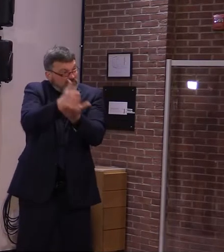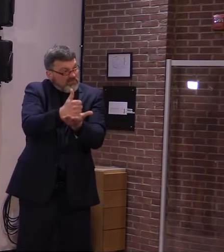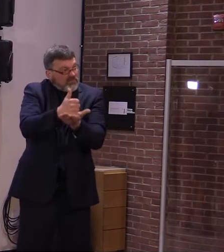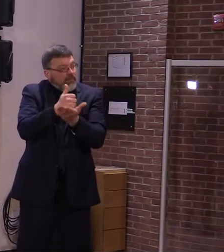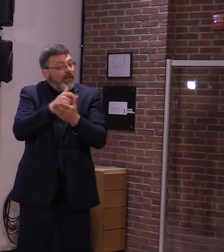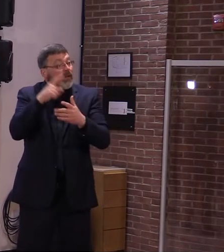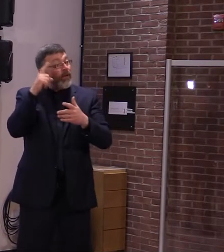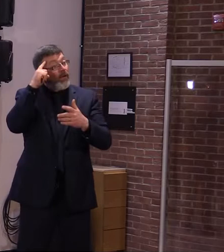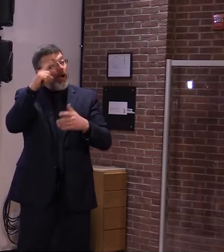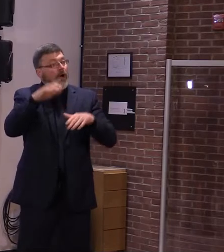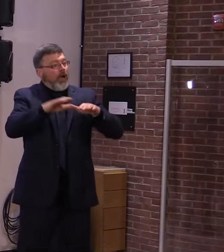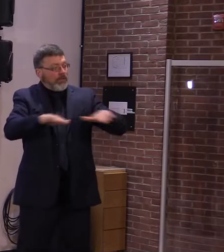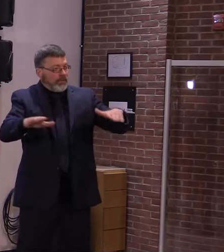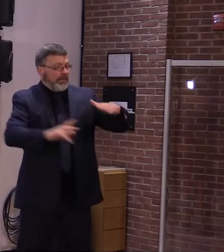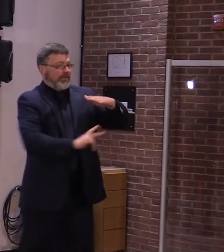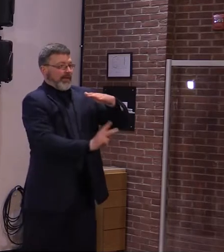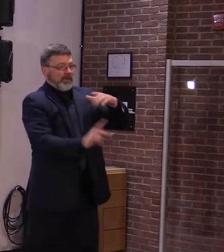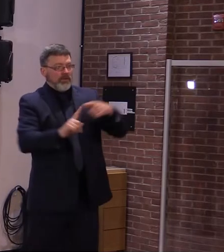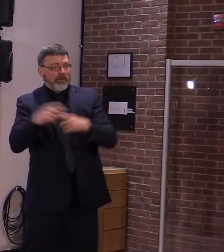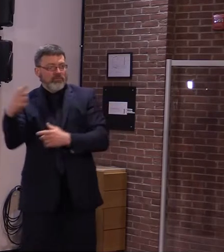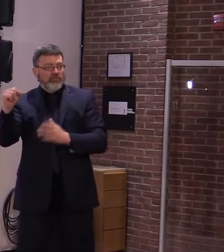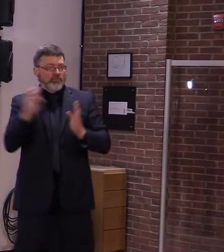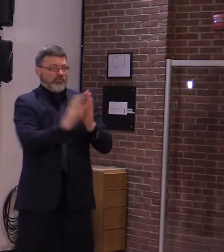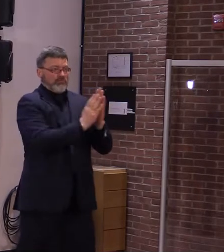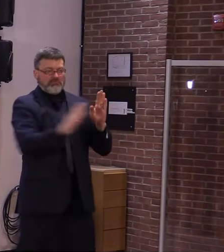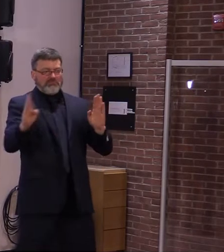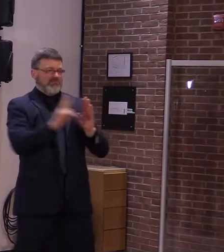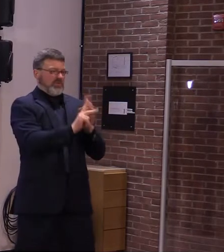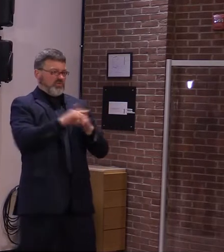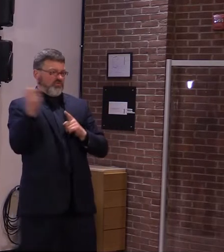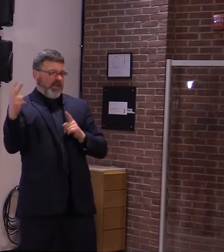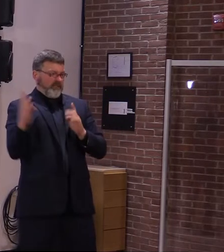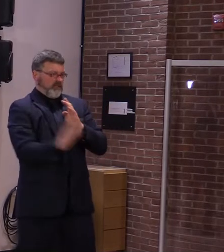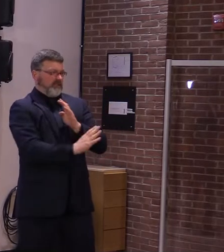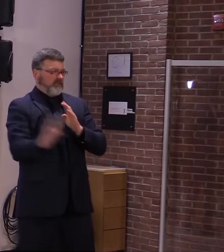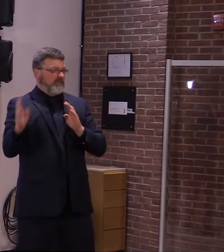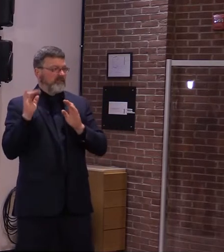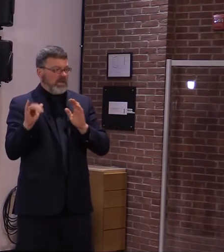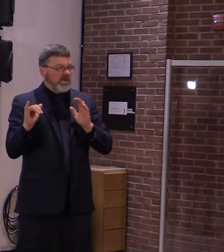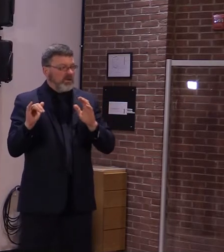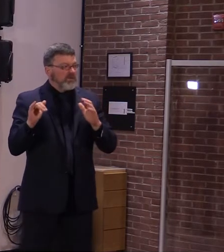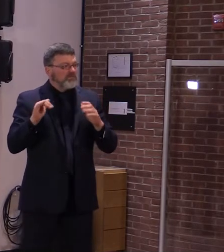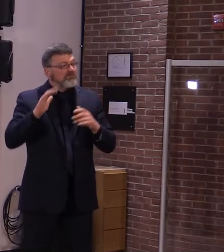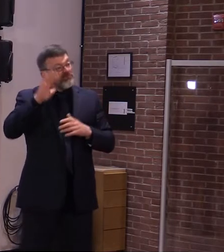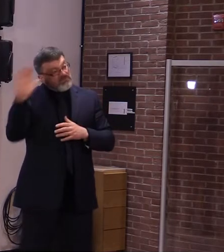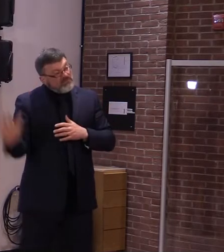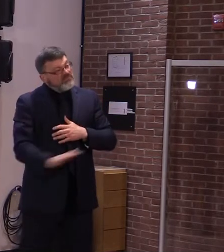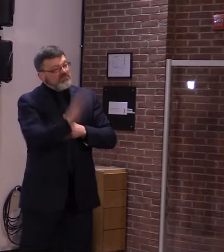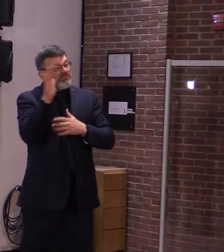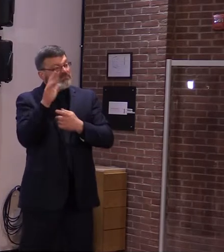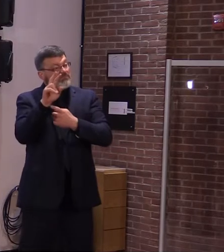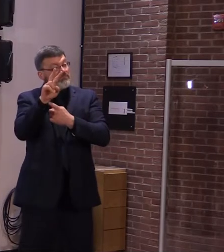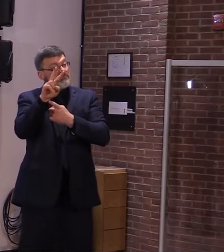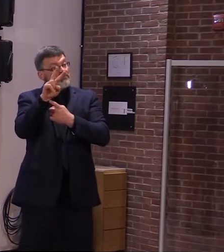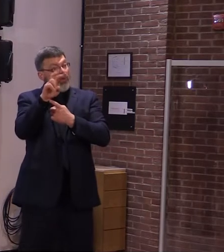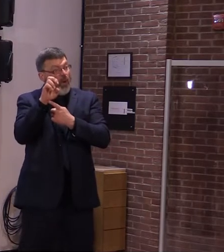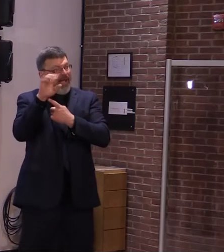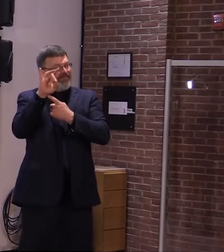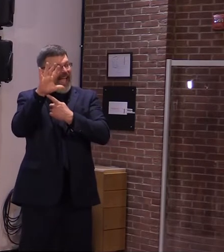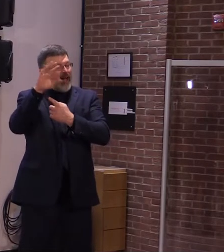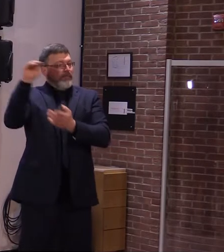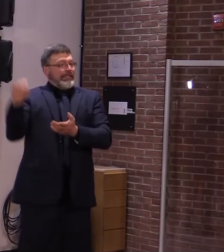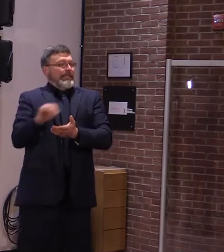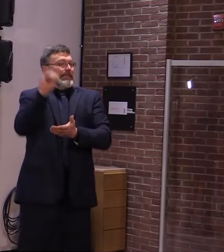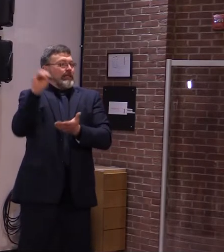K-12 education system will receive about $285 million under this ESSER III program, with 10% of the funding being reserved